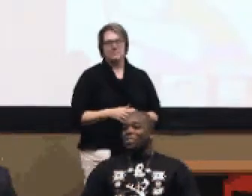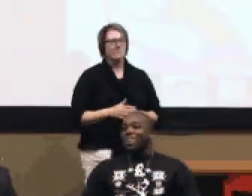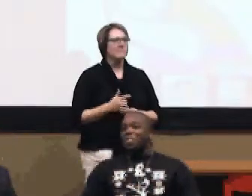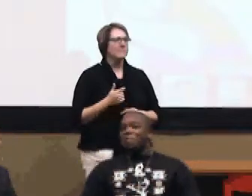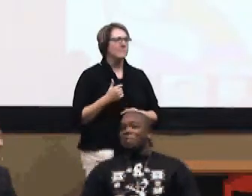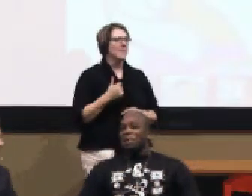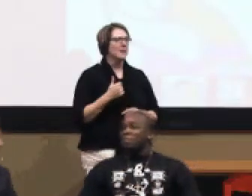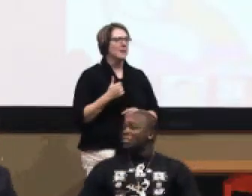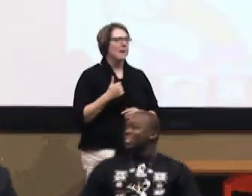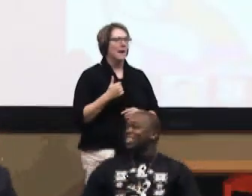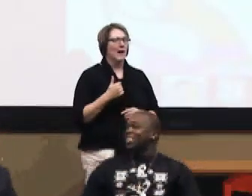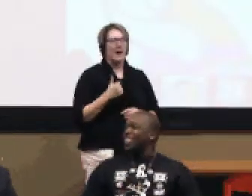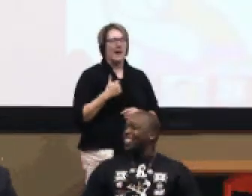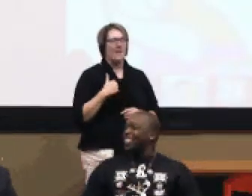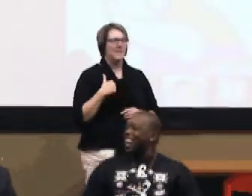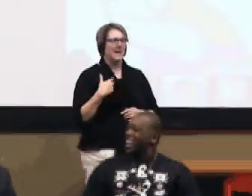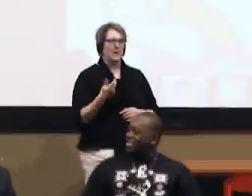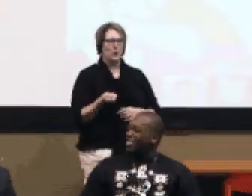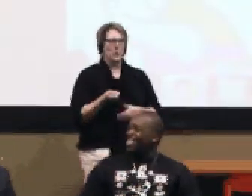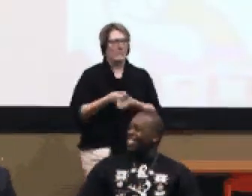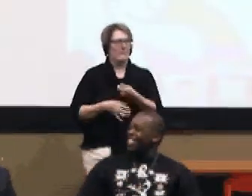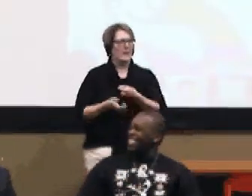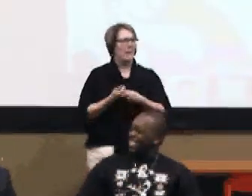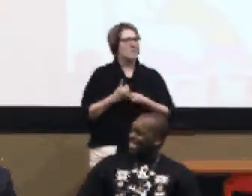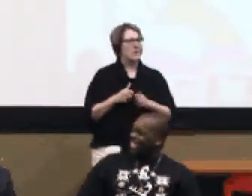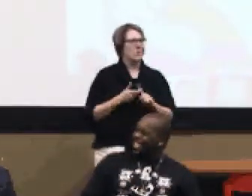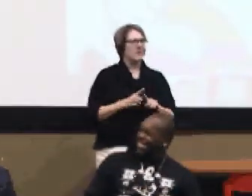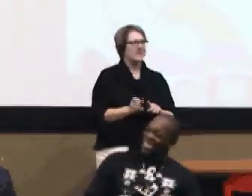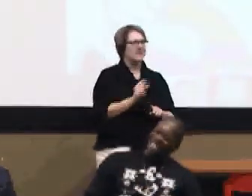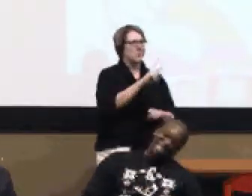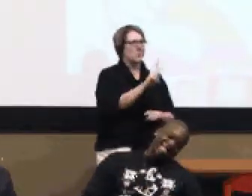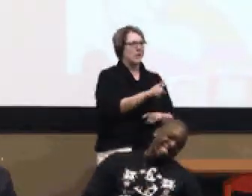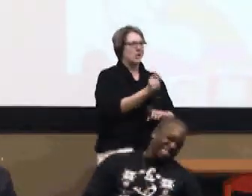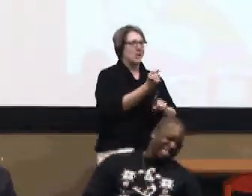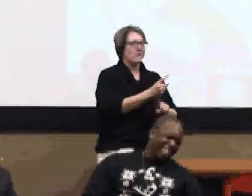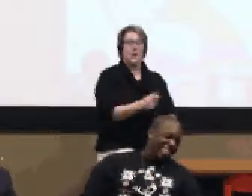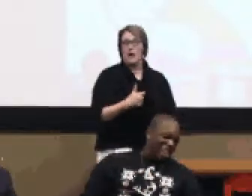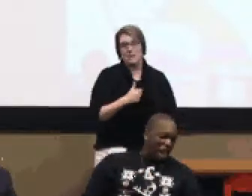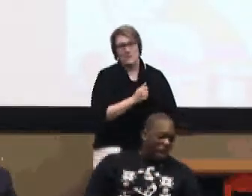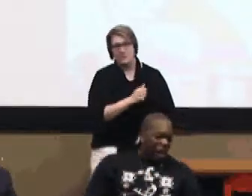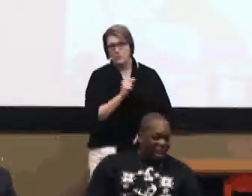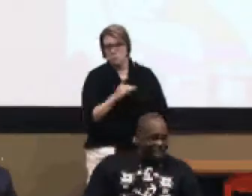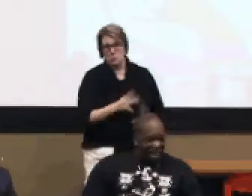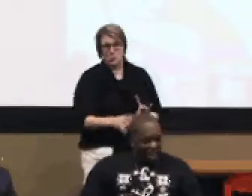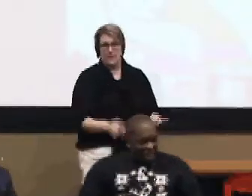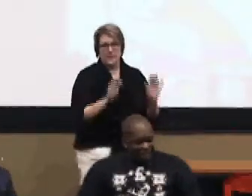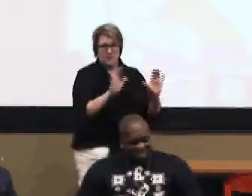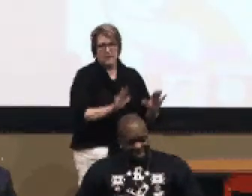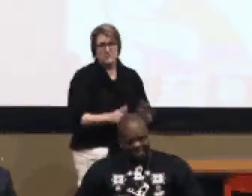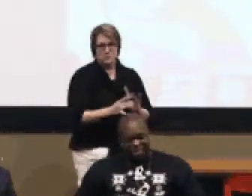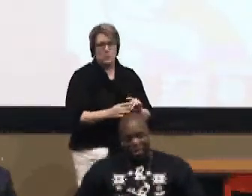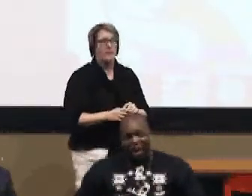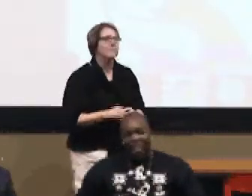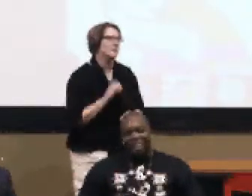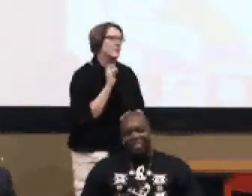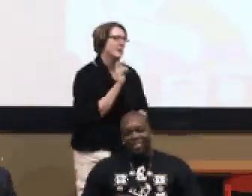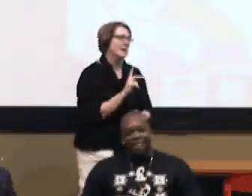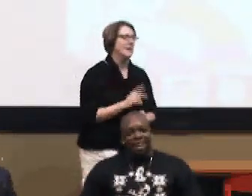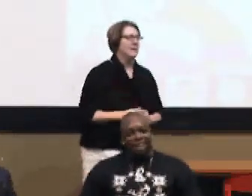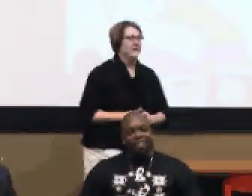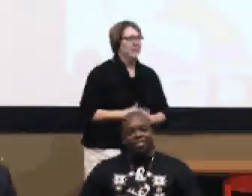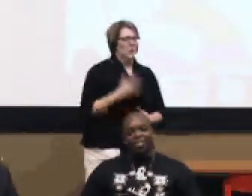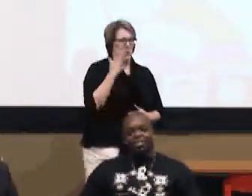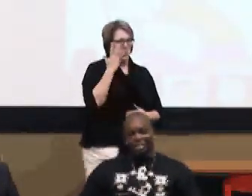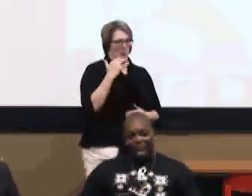I feel like you bait me with this question every year. Because I love your story, man. It's awesome. All right, why